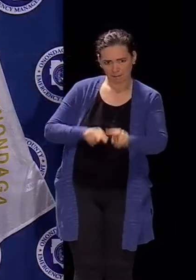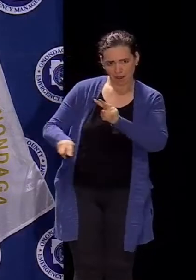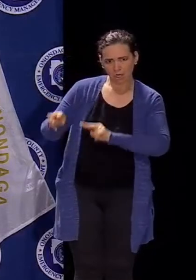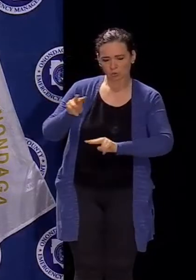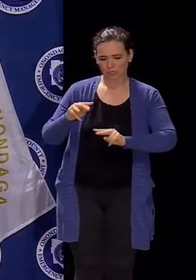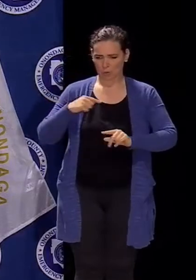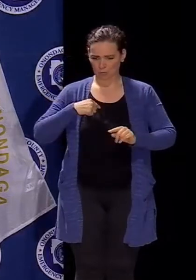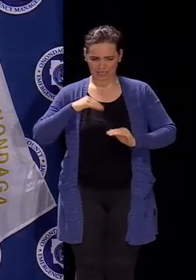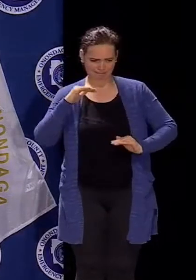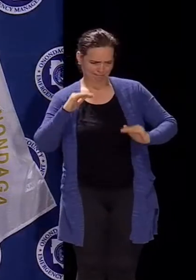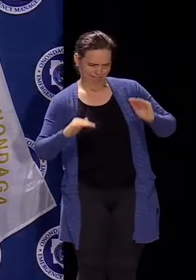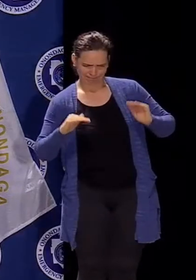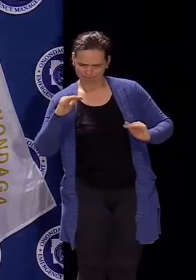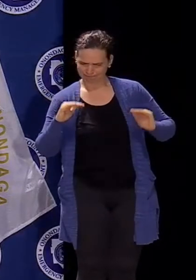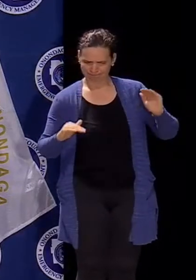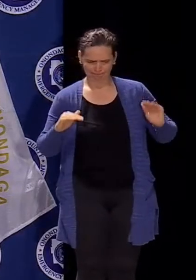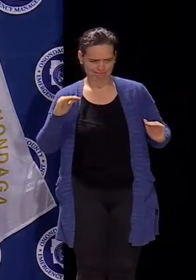itself out.